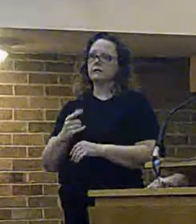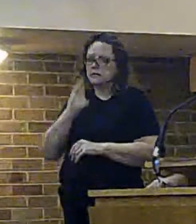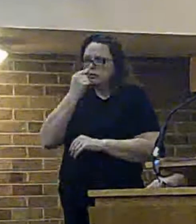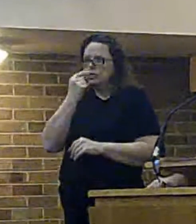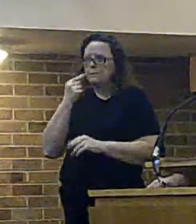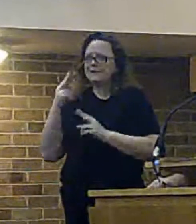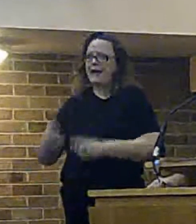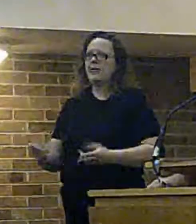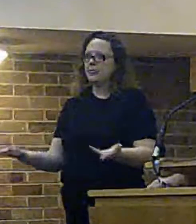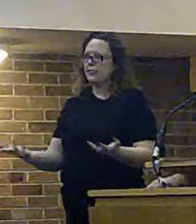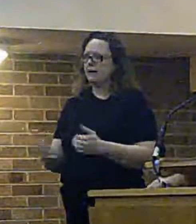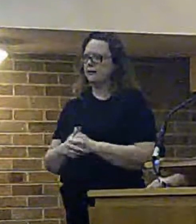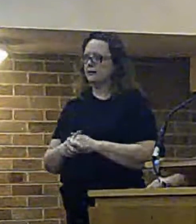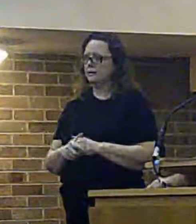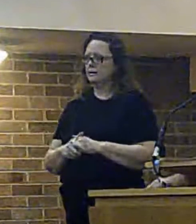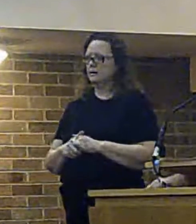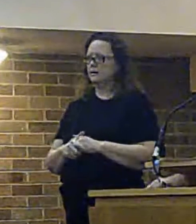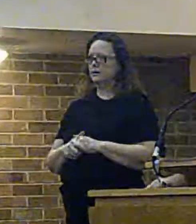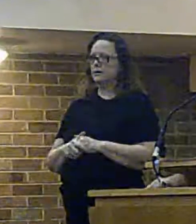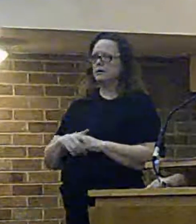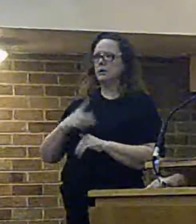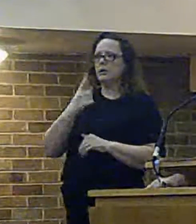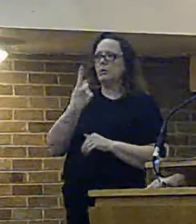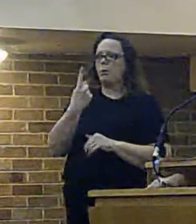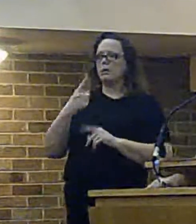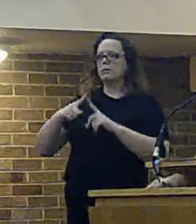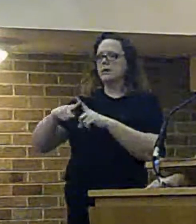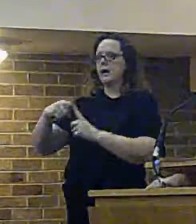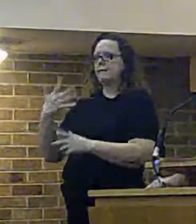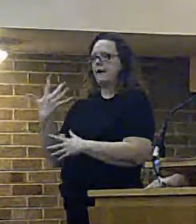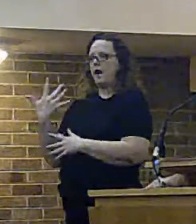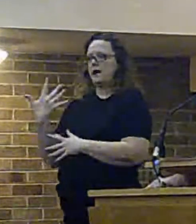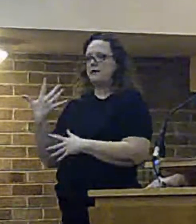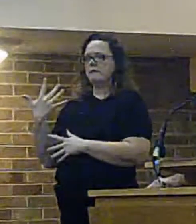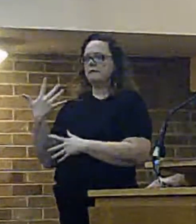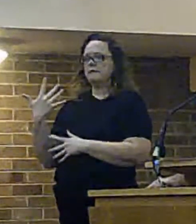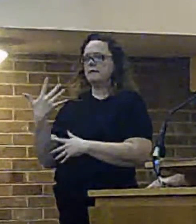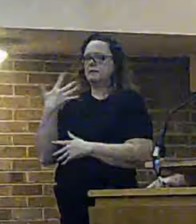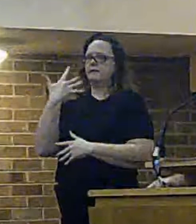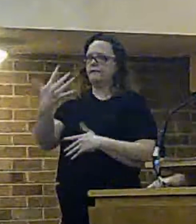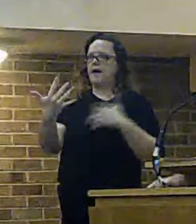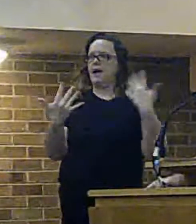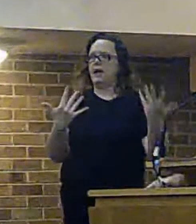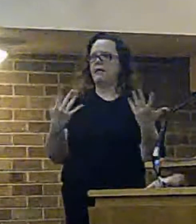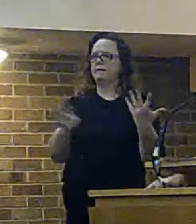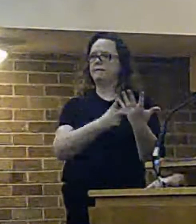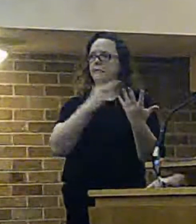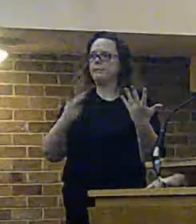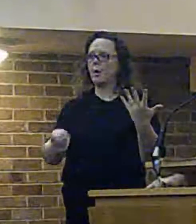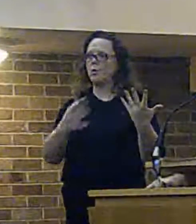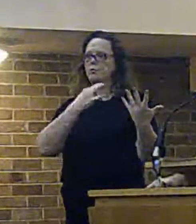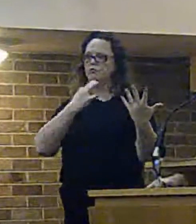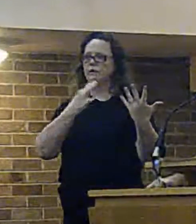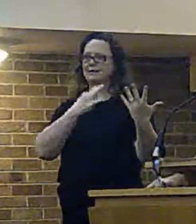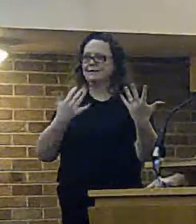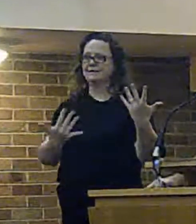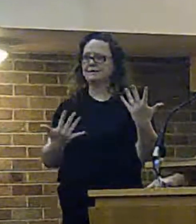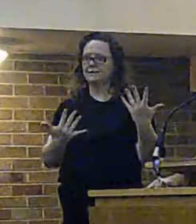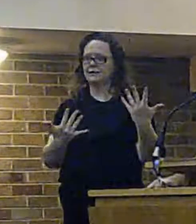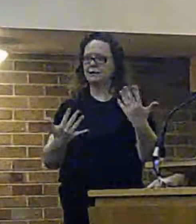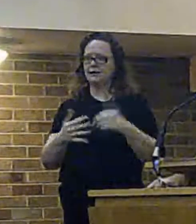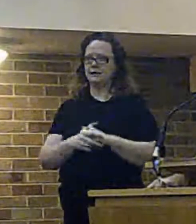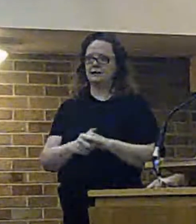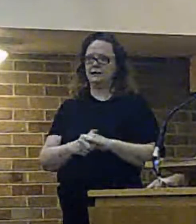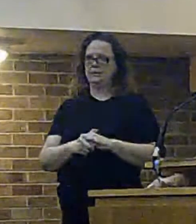it's the severest outcome. So 1 times 5 equals 5, both areas. So the risk is